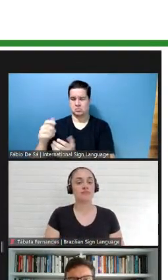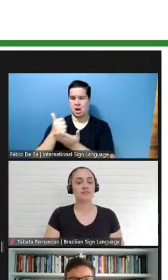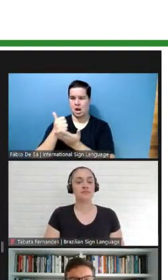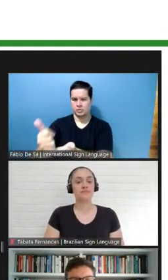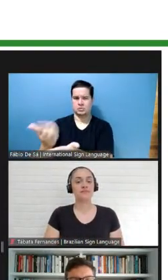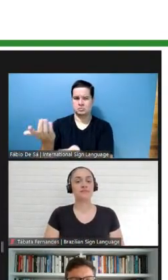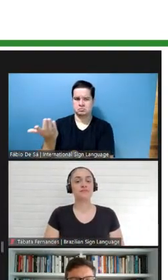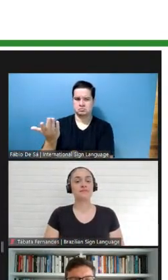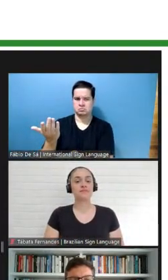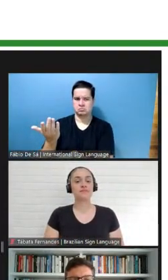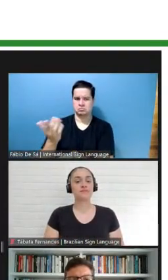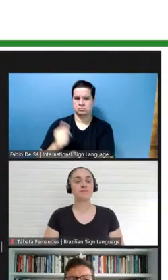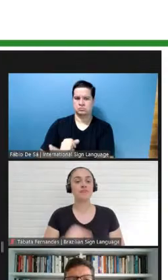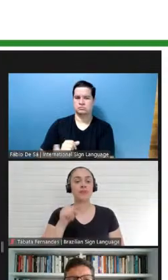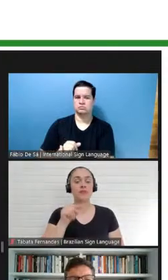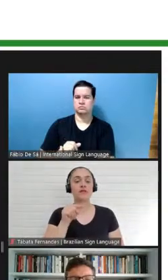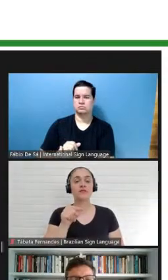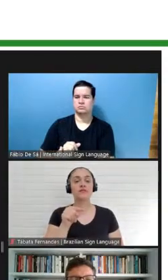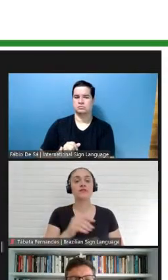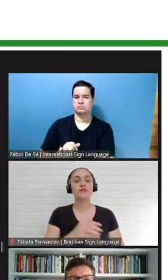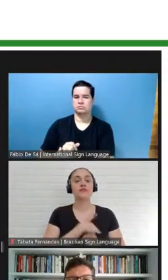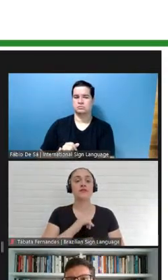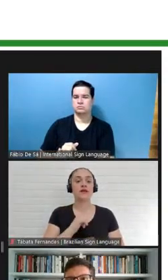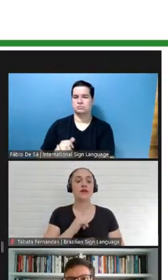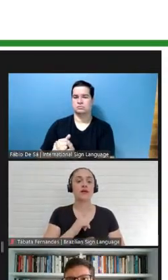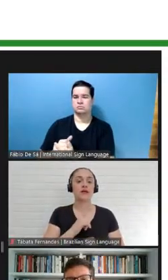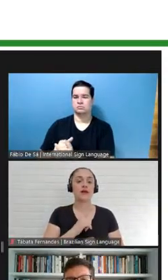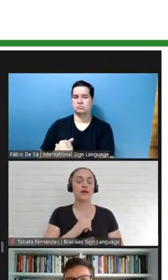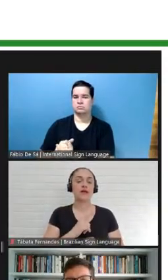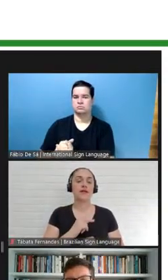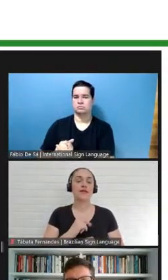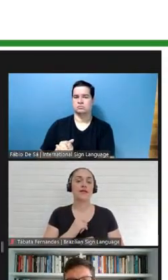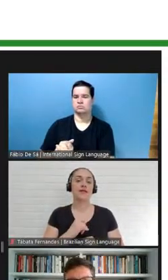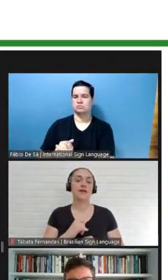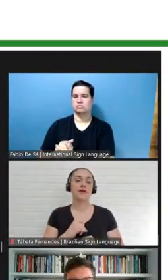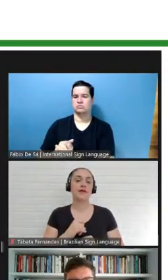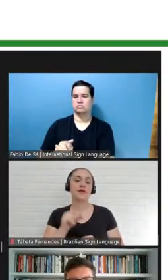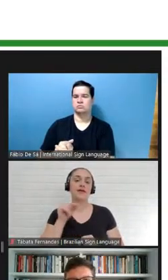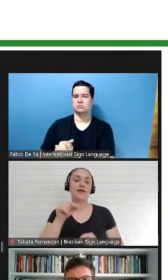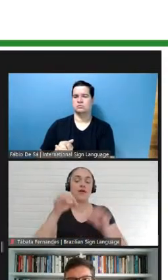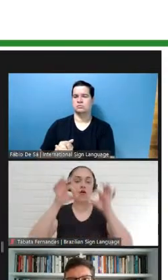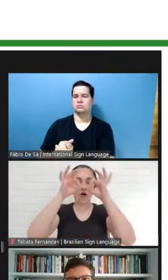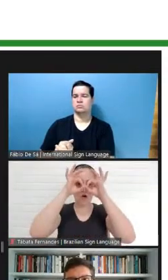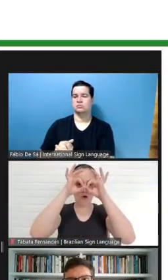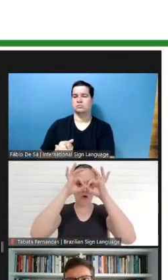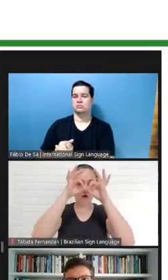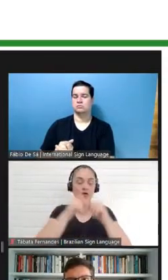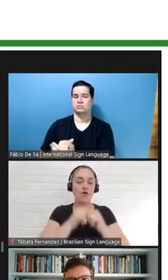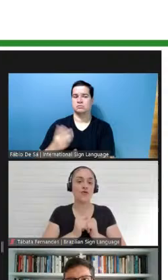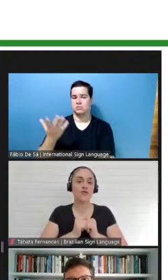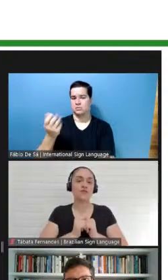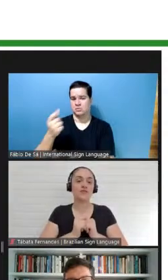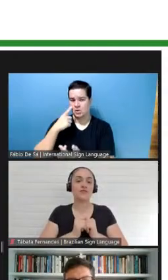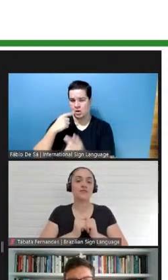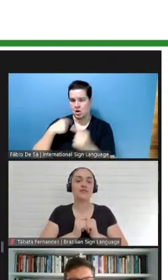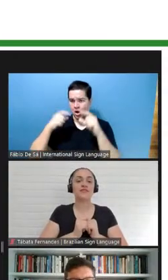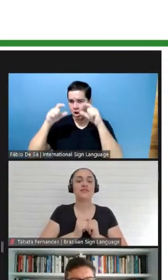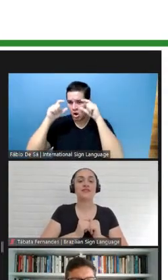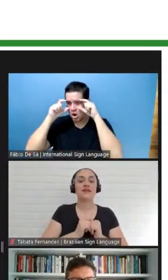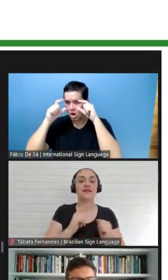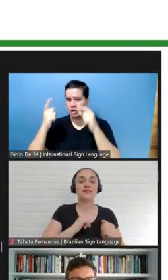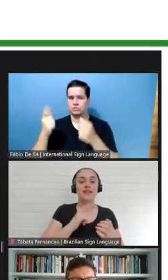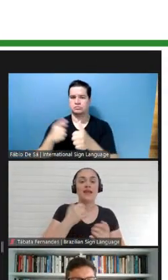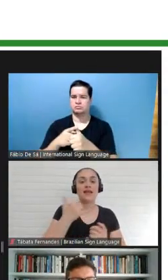like magnifying devices, book holders, self-opening scissors, and pencil grips are things that are